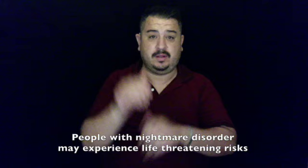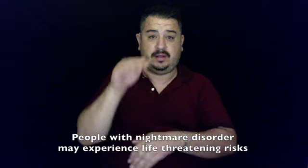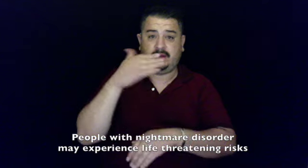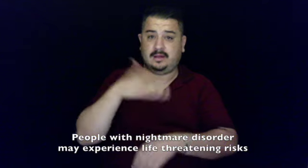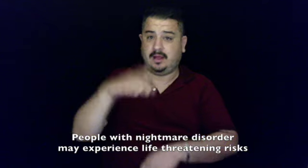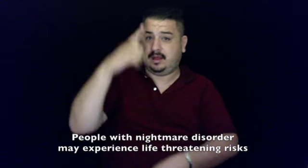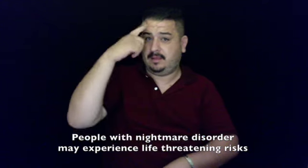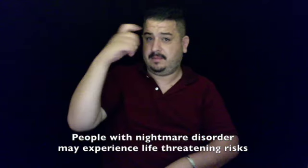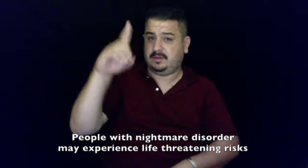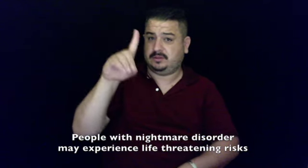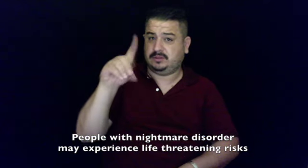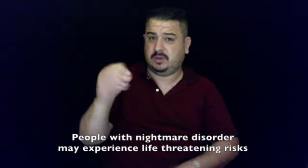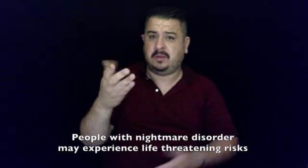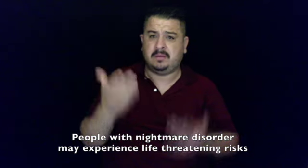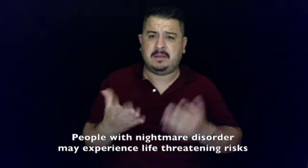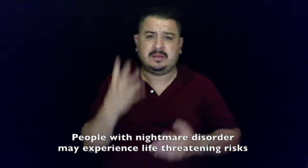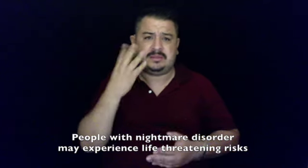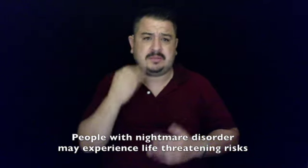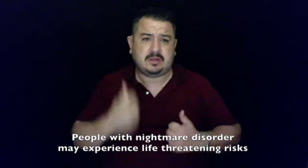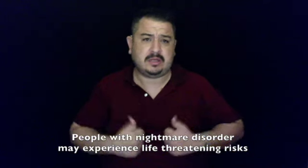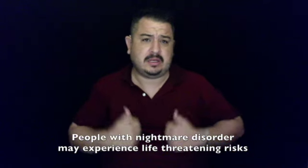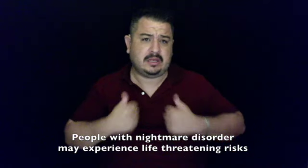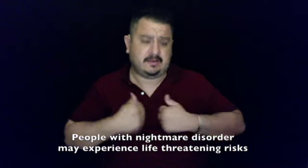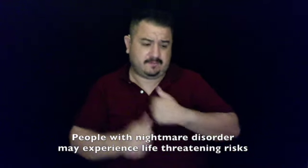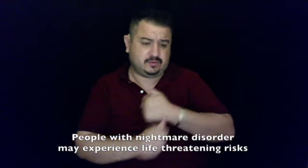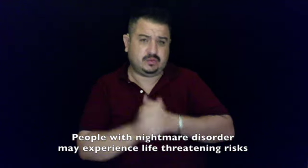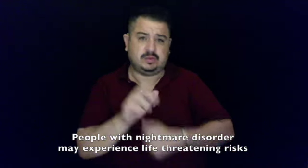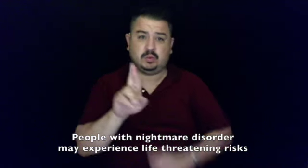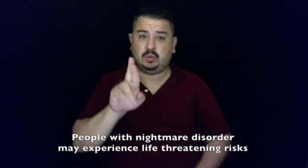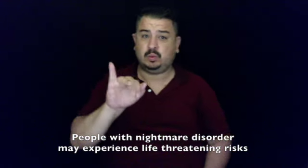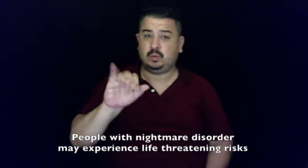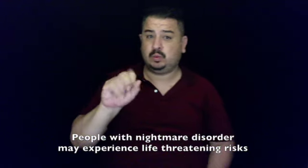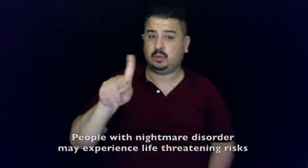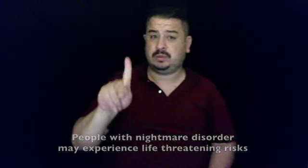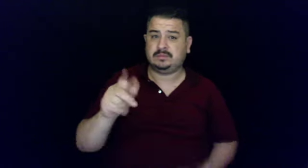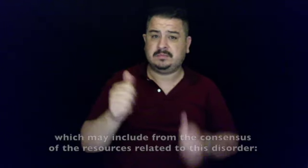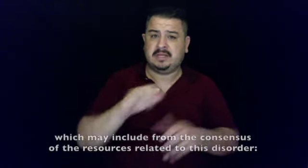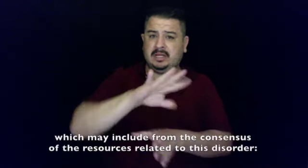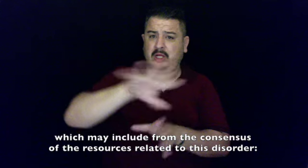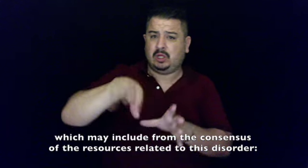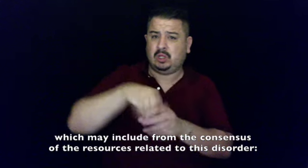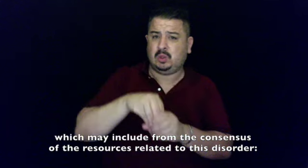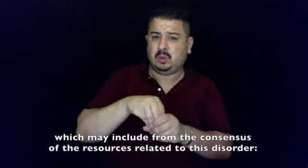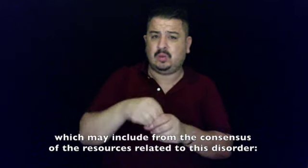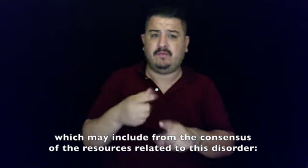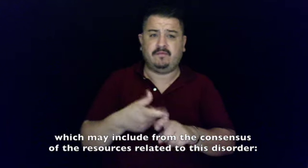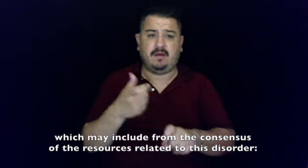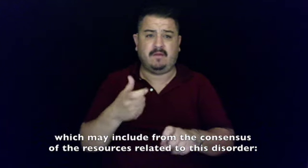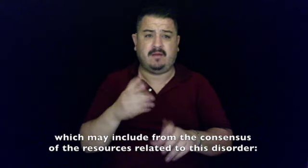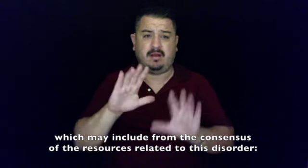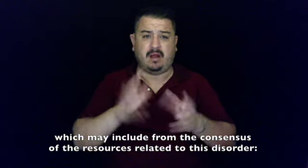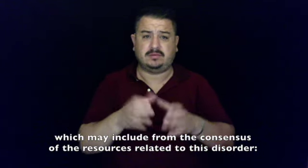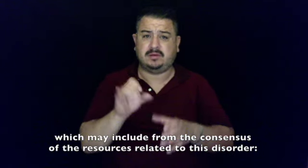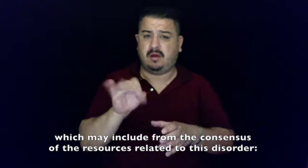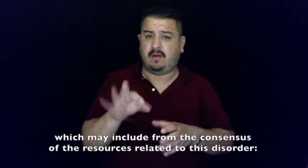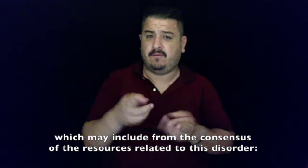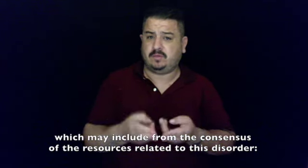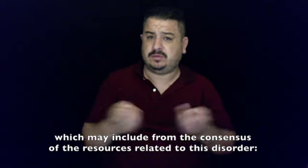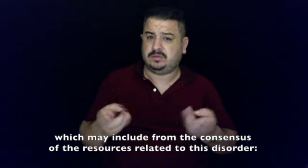People with nightmare disorder may experience life-threatening risks. which may include from the consensus of